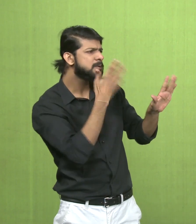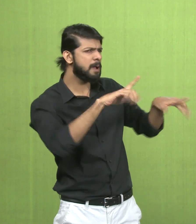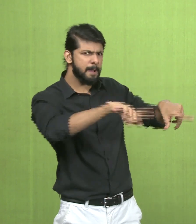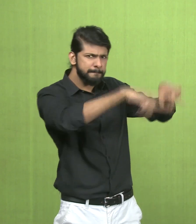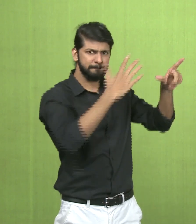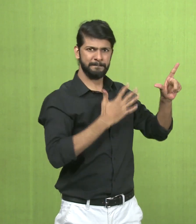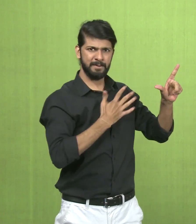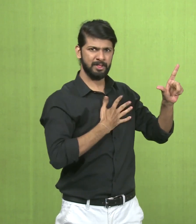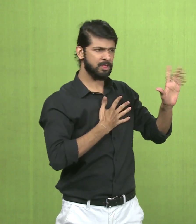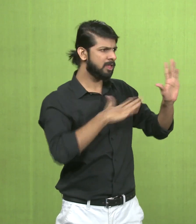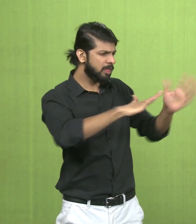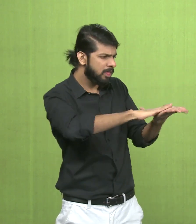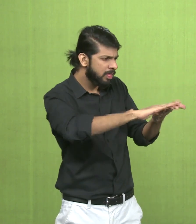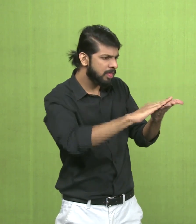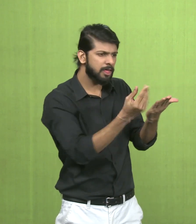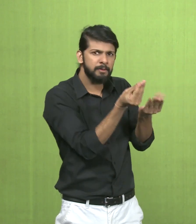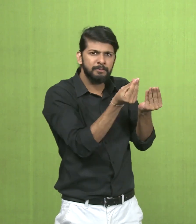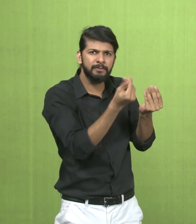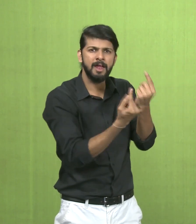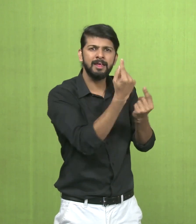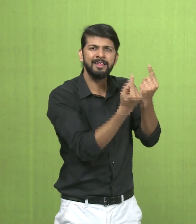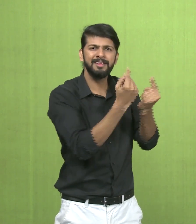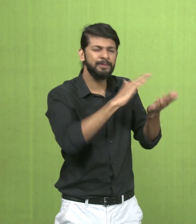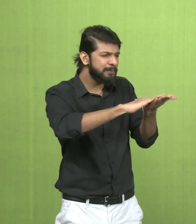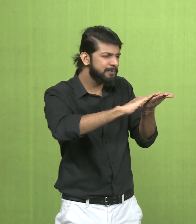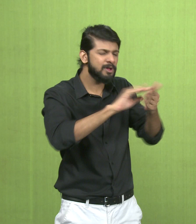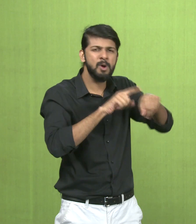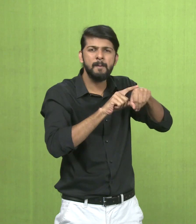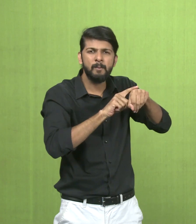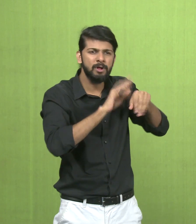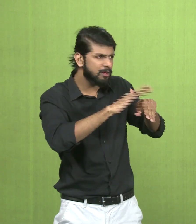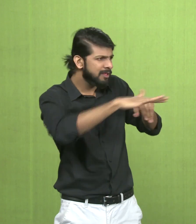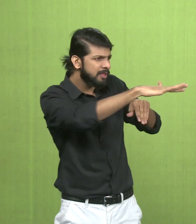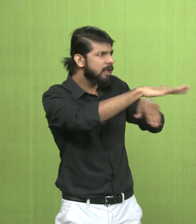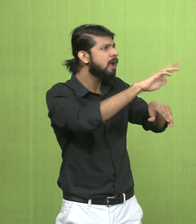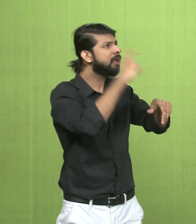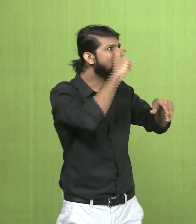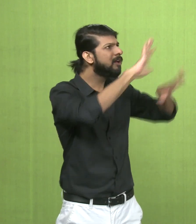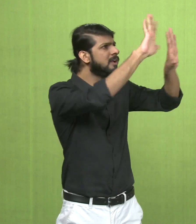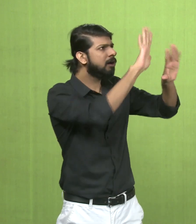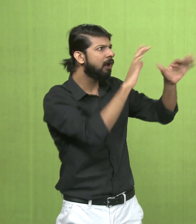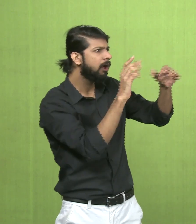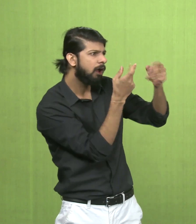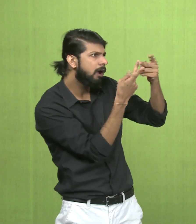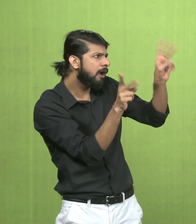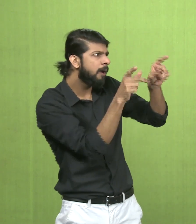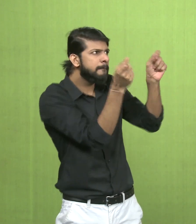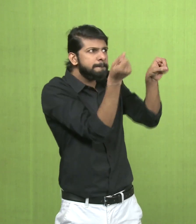Now, the tree is green, the ground is brown, the sky is